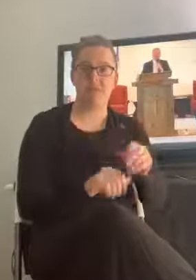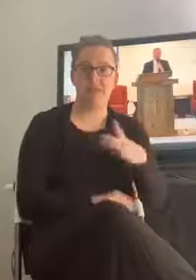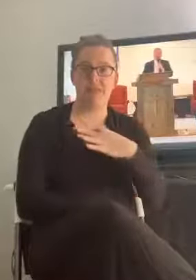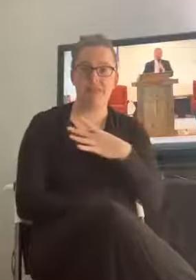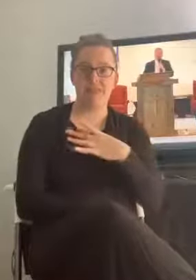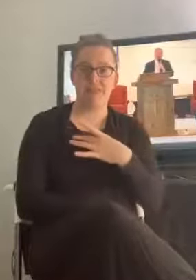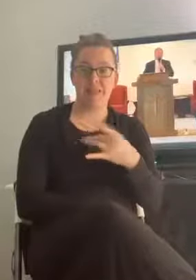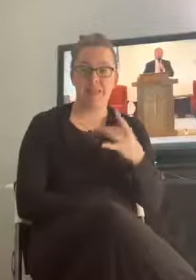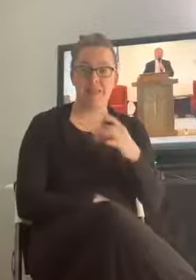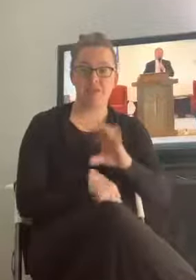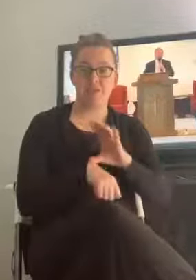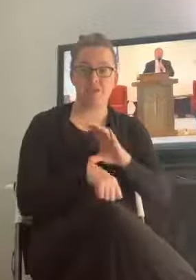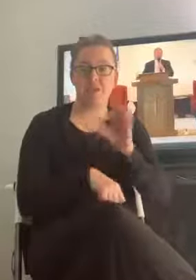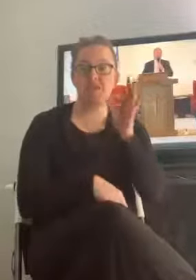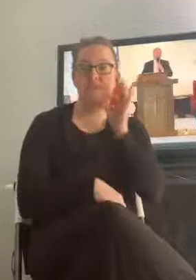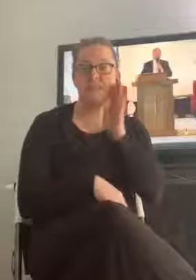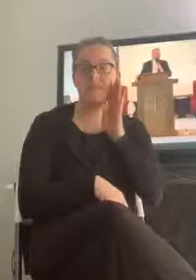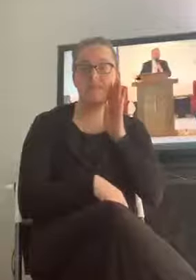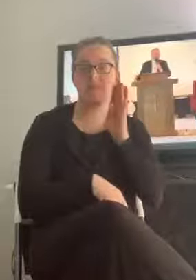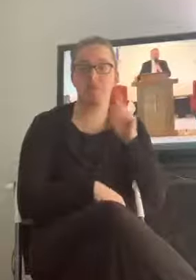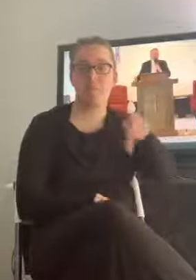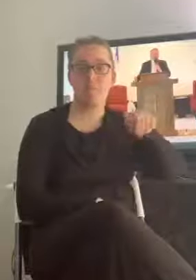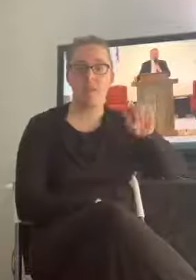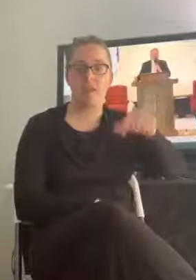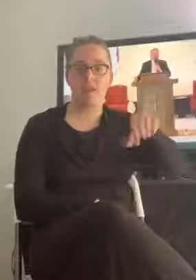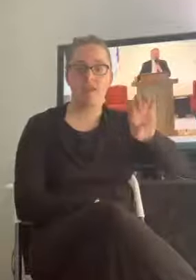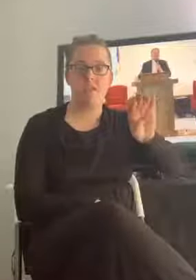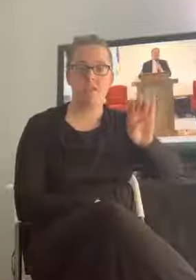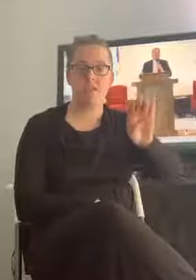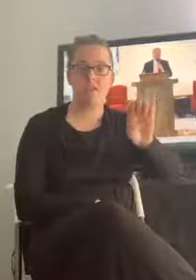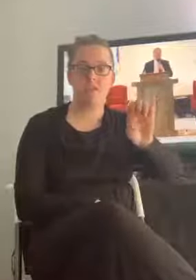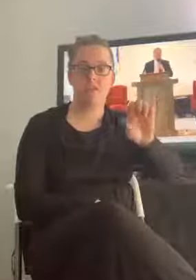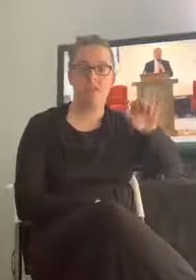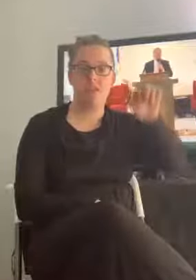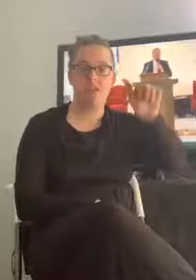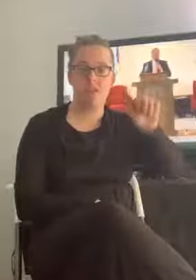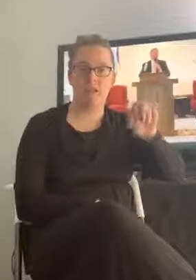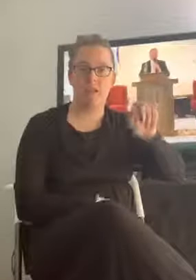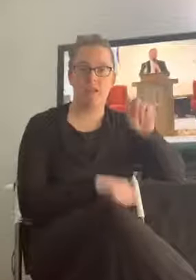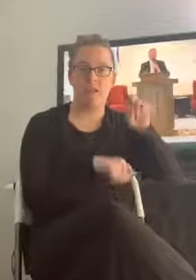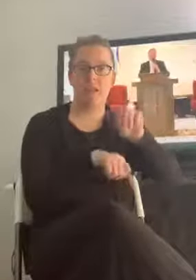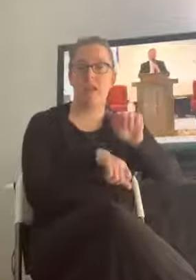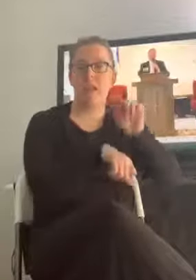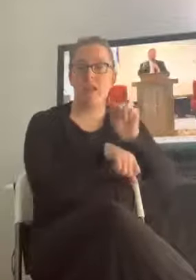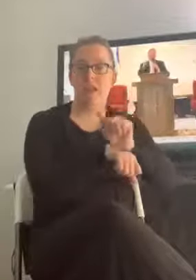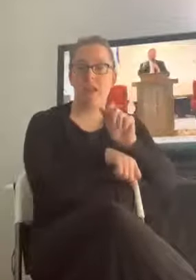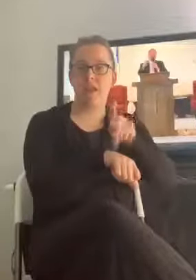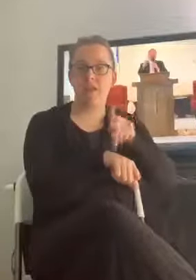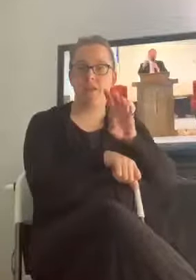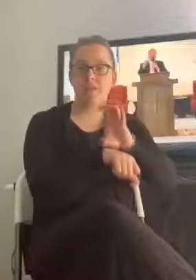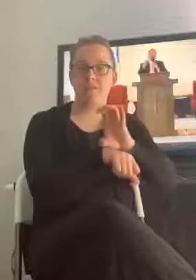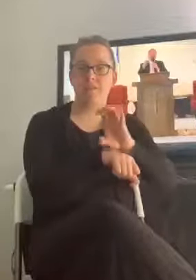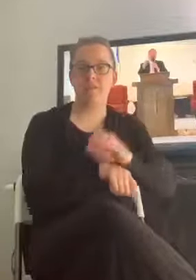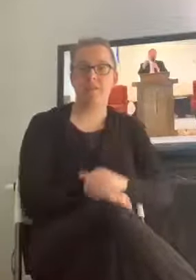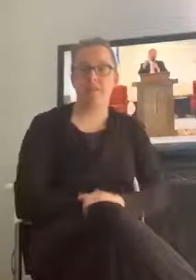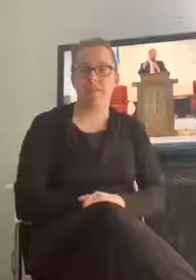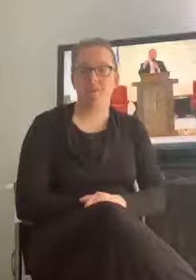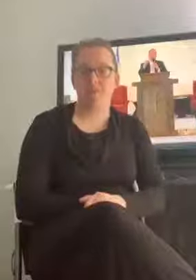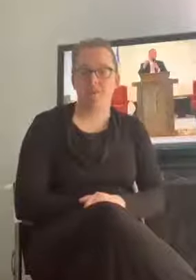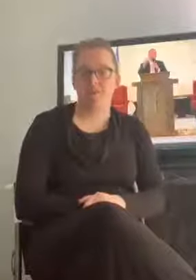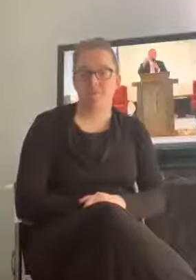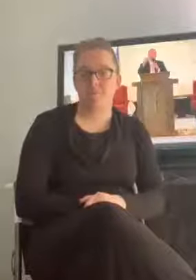the church Facebook page, Apostolic Pentecostal Church. What this does is when you like that, any